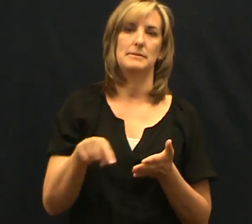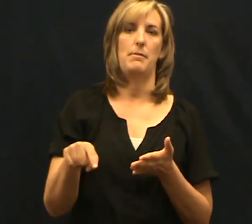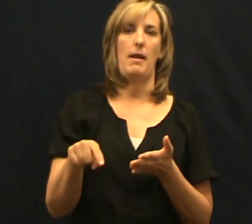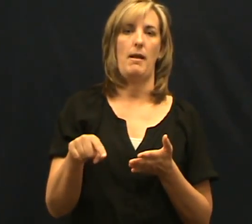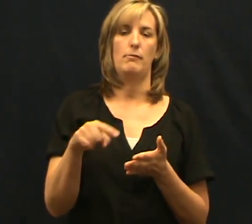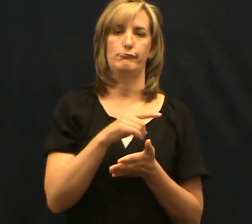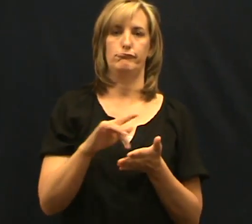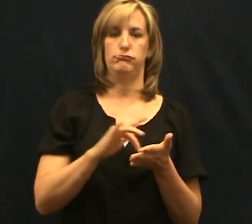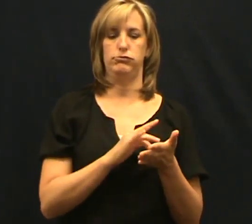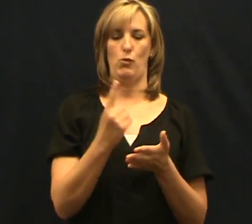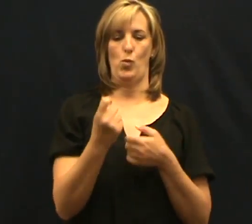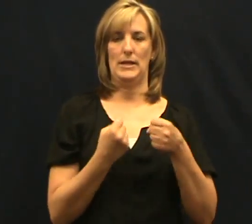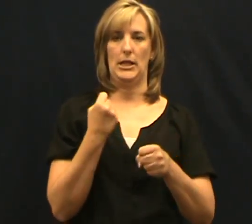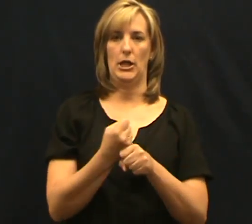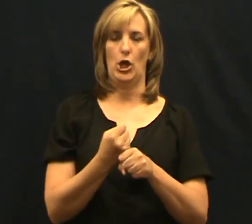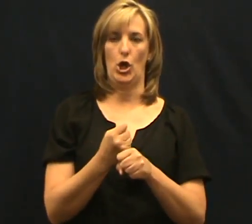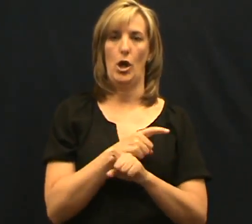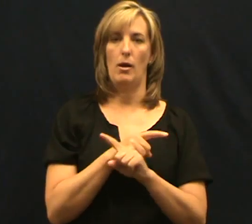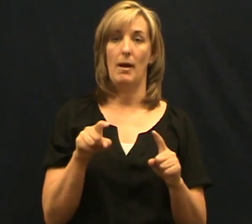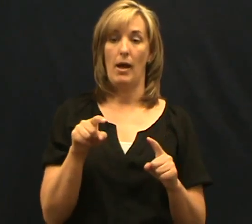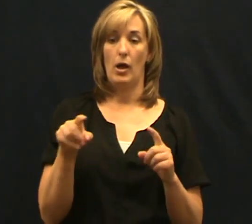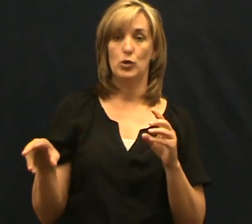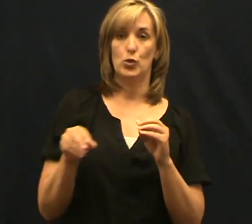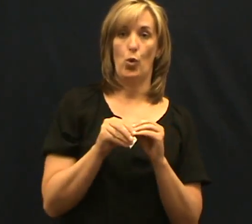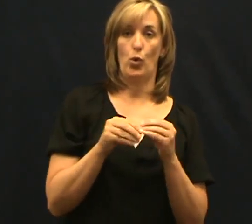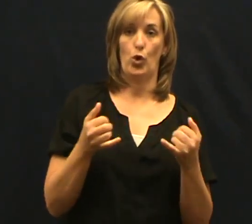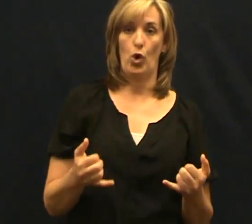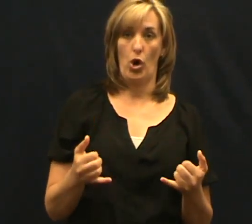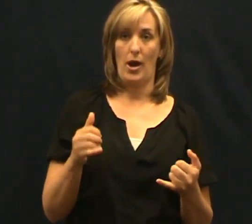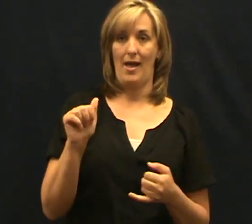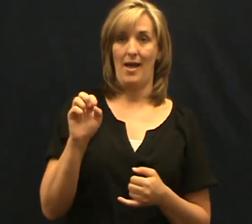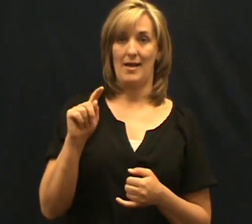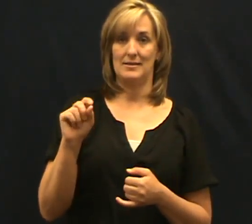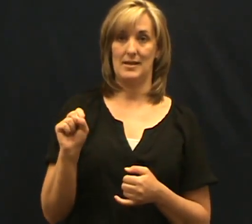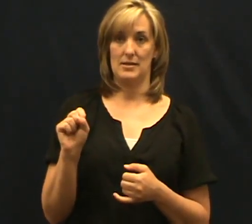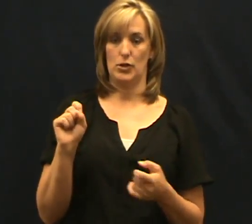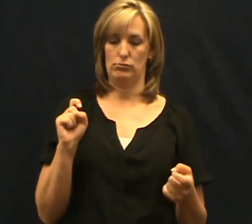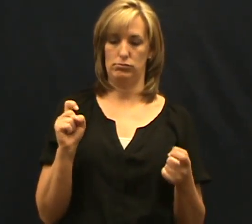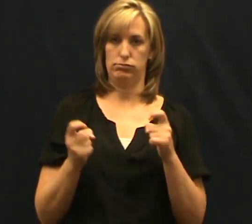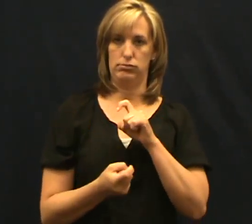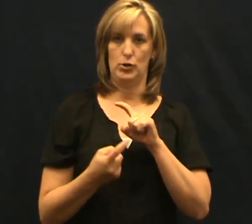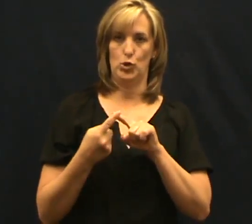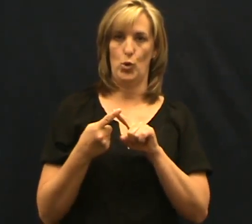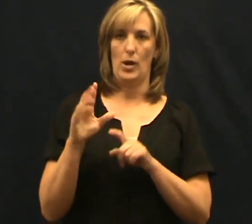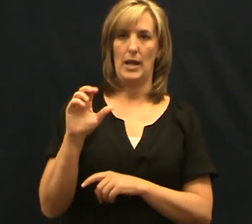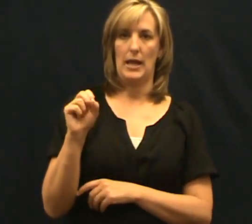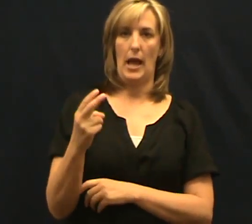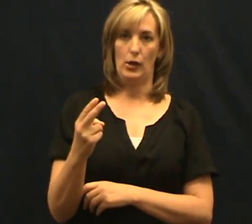current assets are going to be converted to cash within a year. So if you compare your current liabilities,